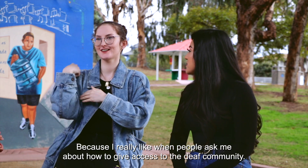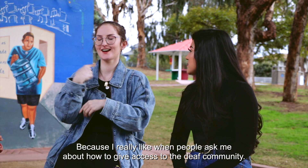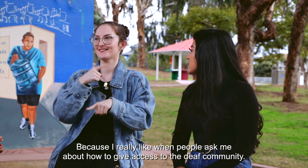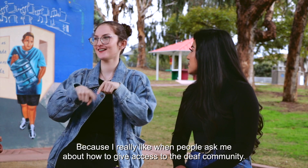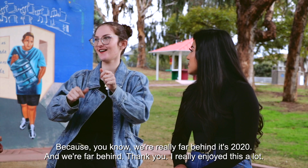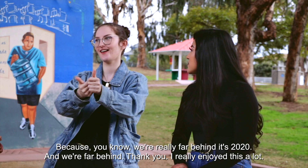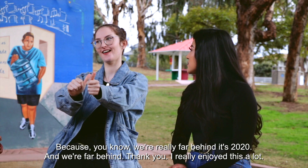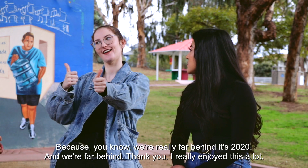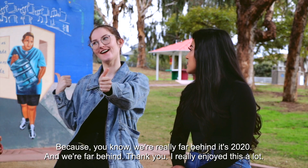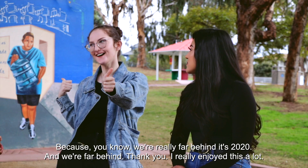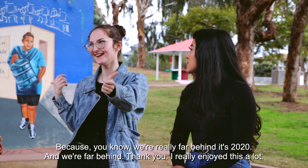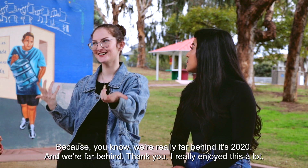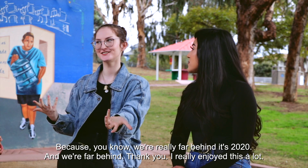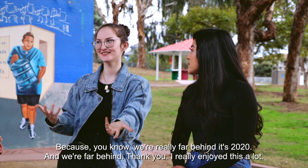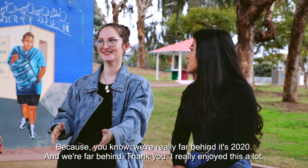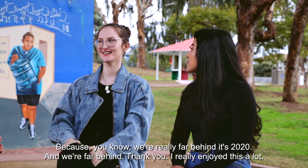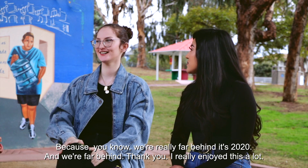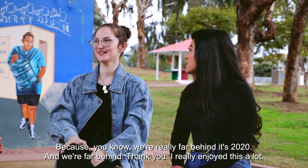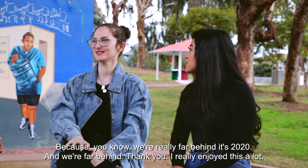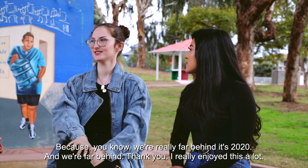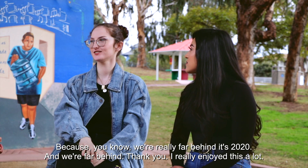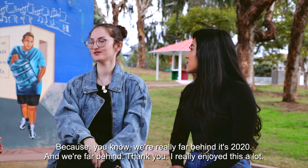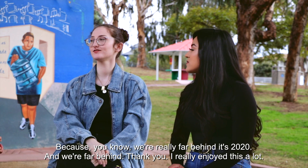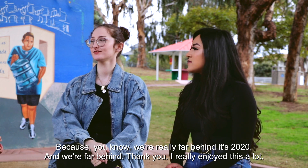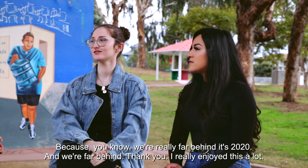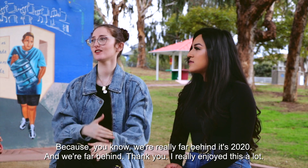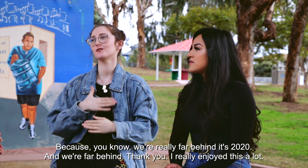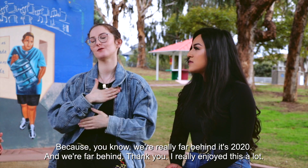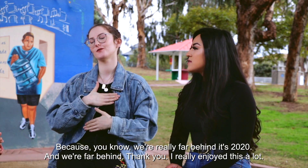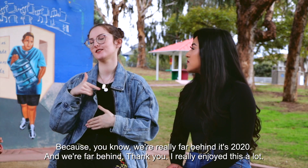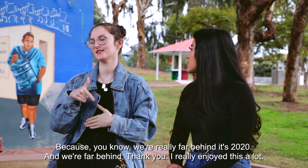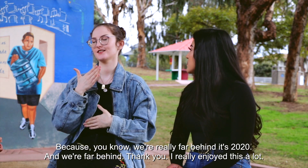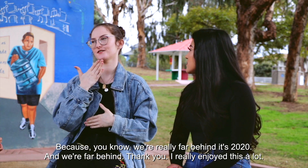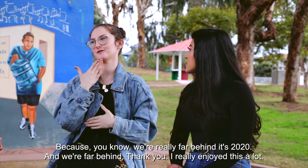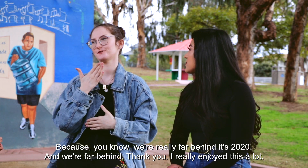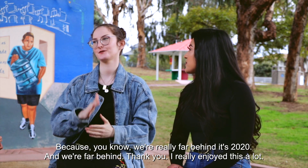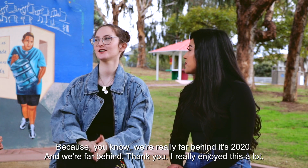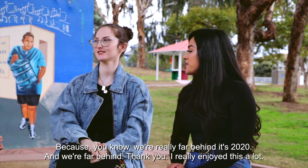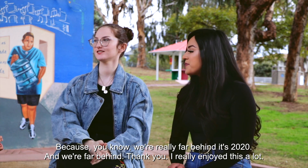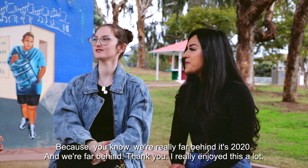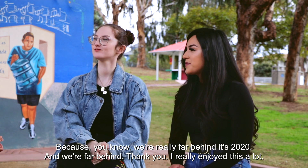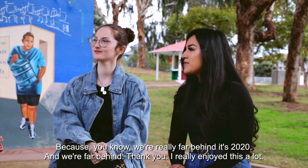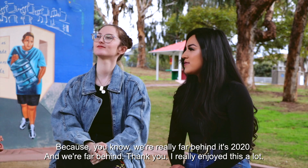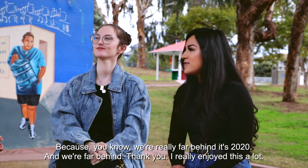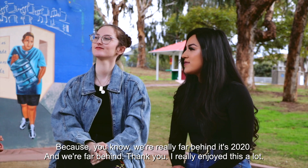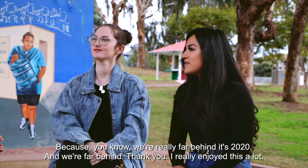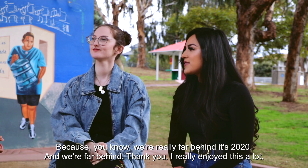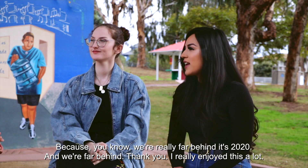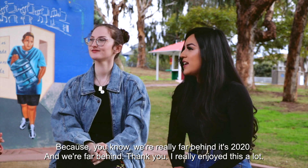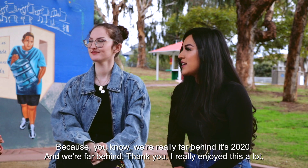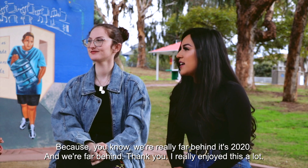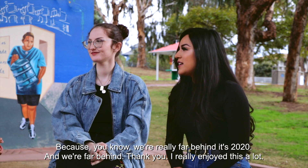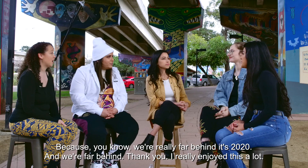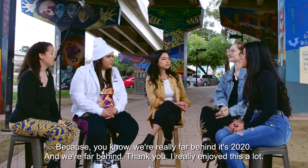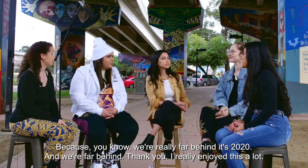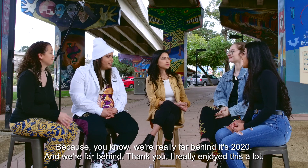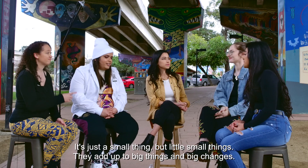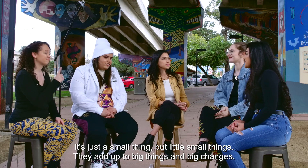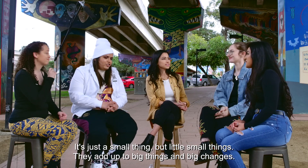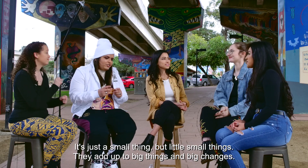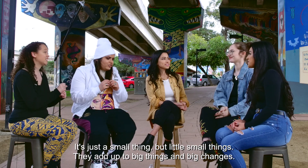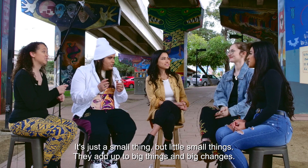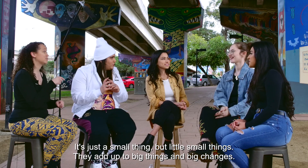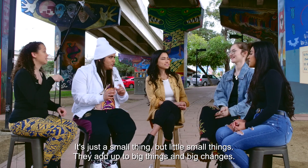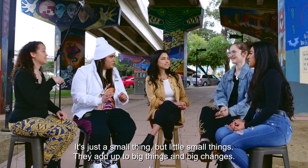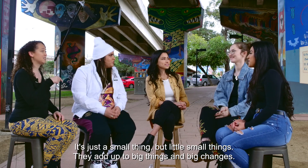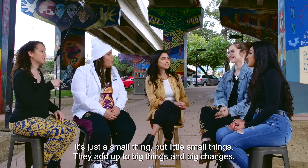deaf community because, we're really far behind. It's 2020 and we're far behind. Thank you. I really enjoyed this a lot.